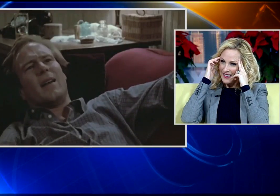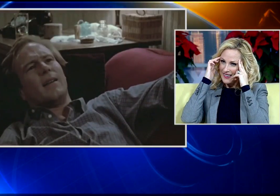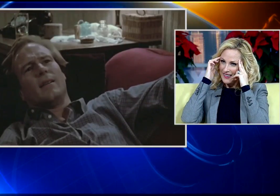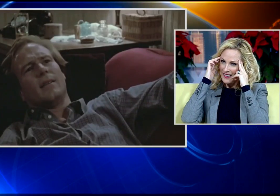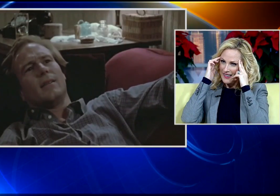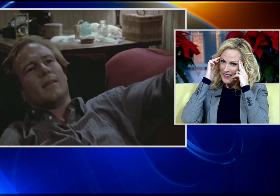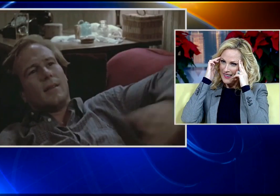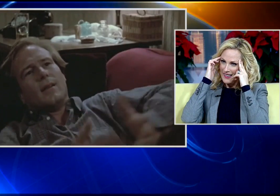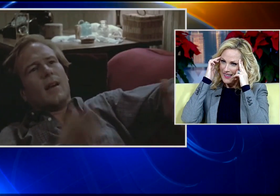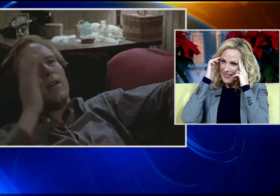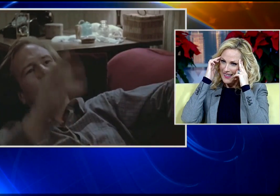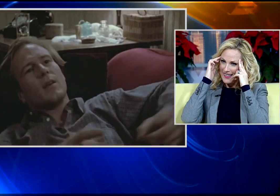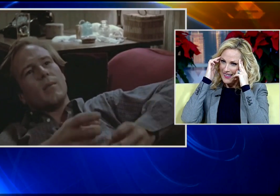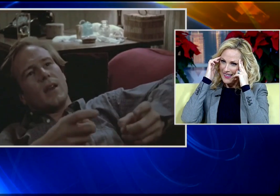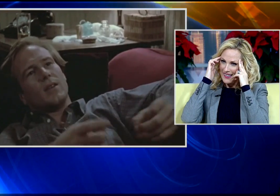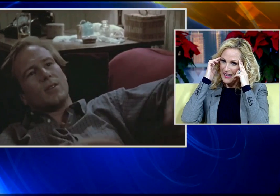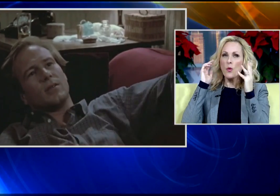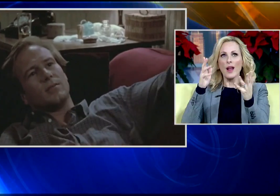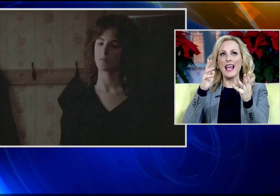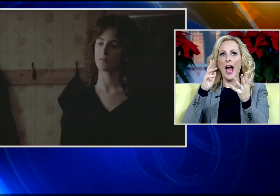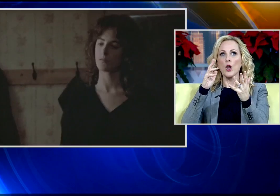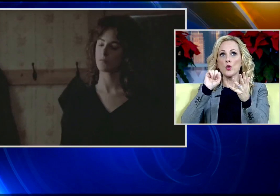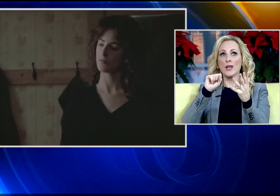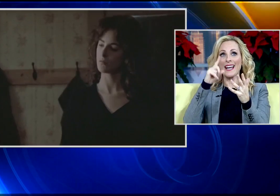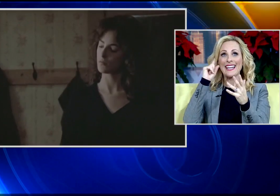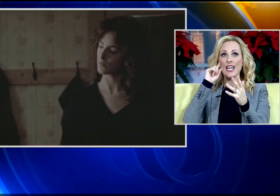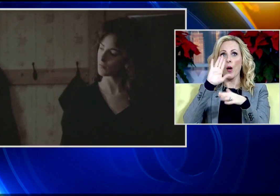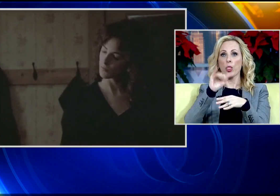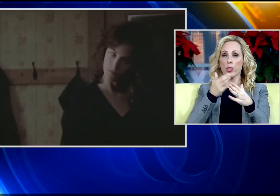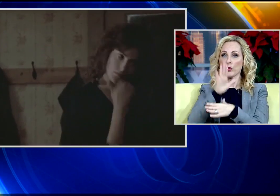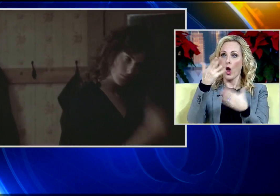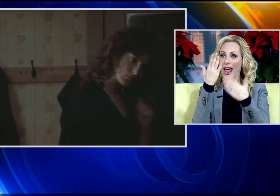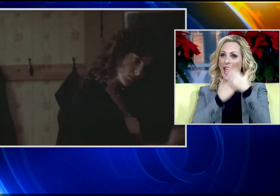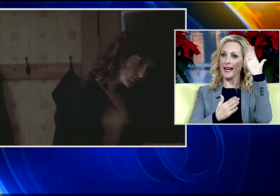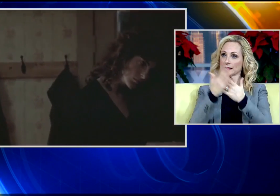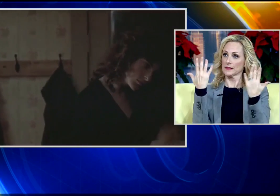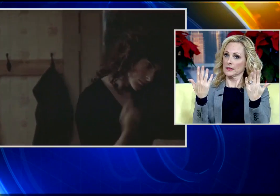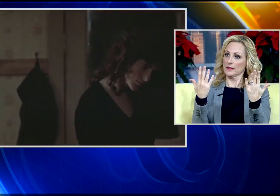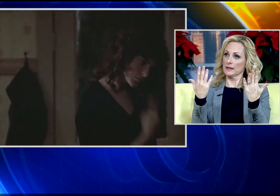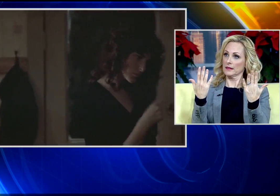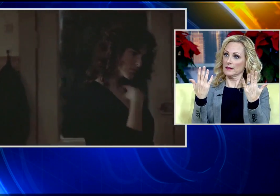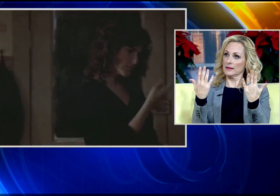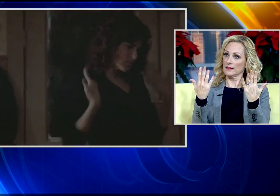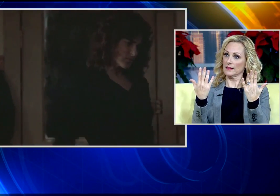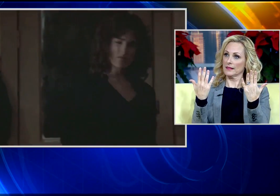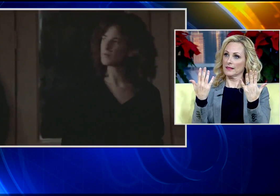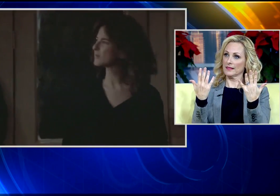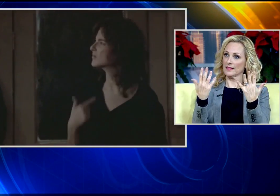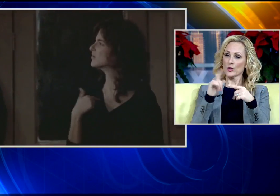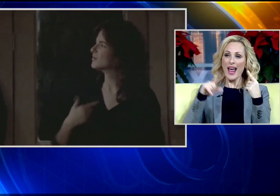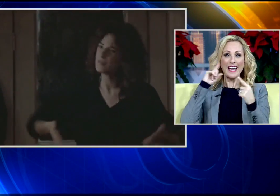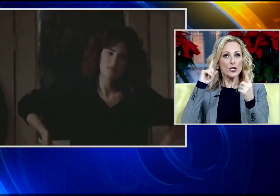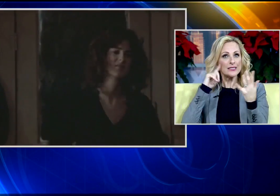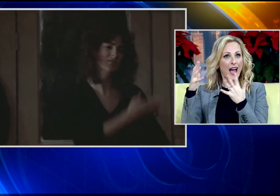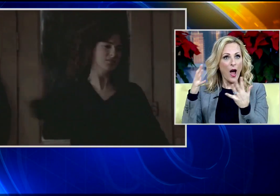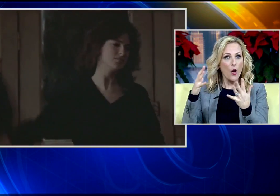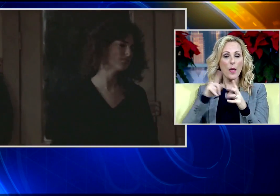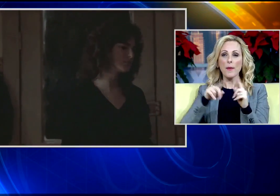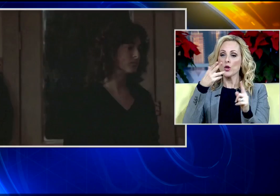the one who can't hear. Very profound. Very profound. It is. I mean, you can hear through your hands, too. I mean, you don't necessarily have to